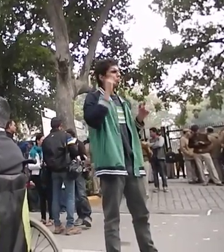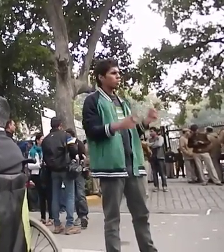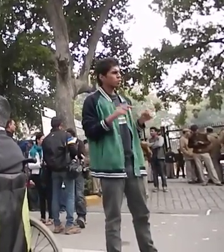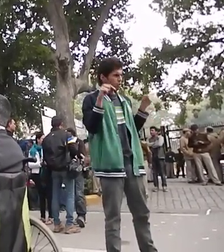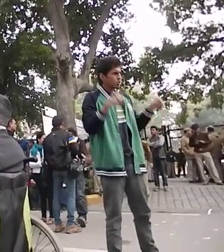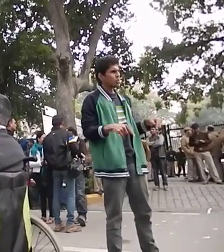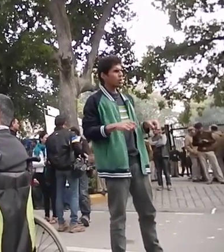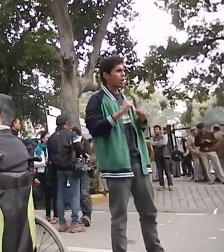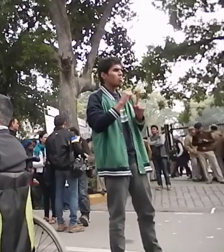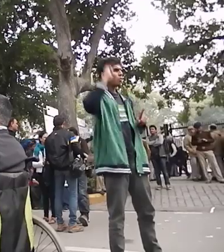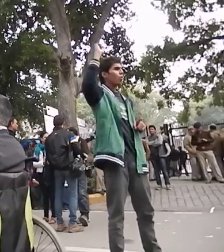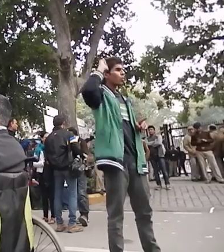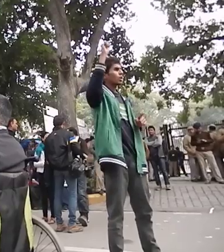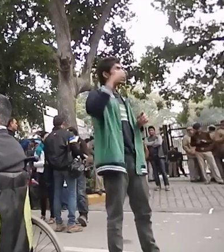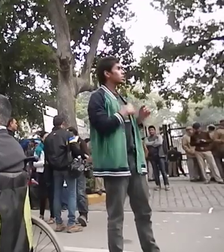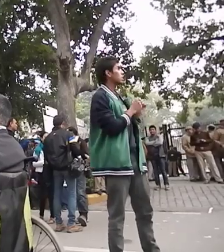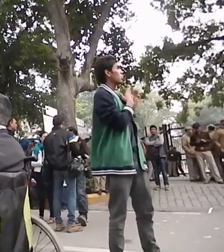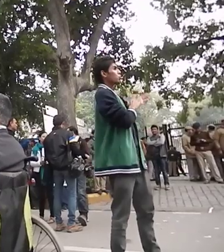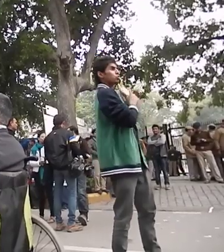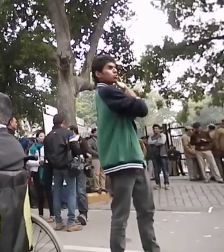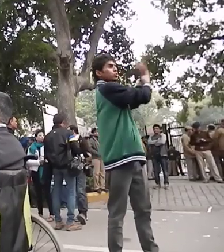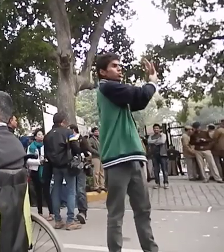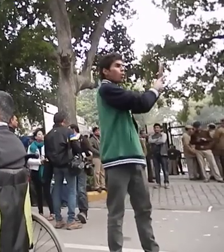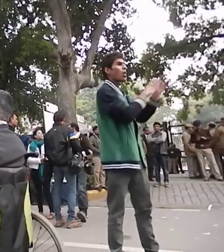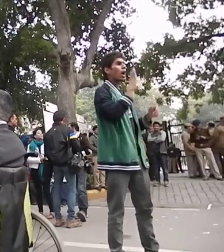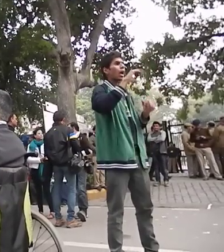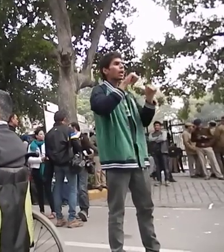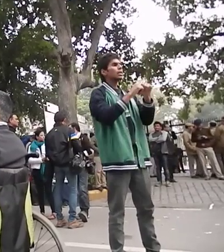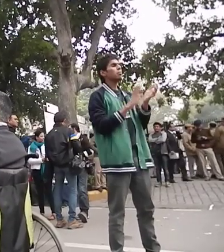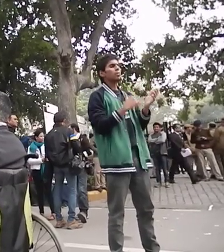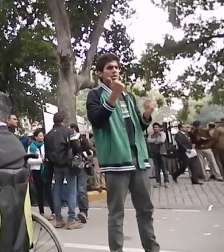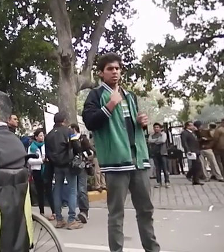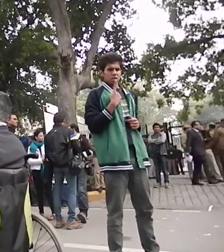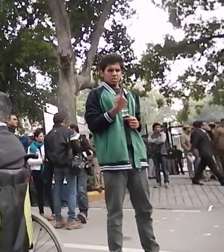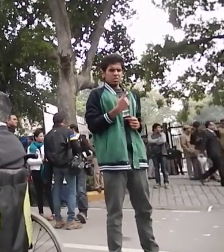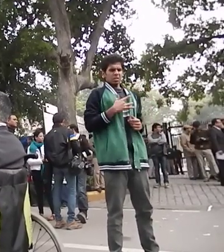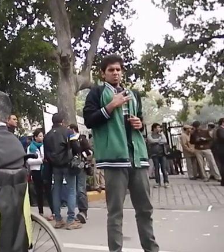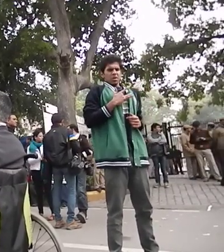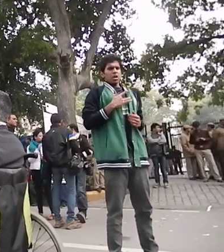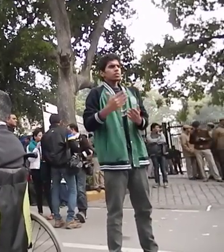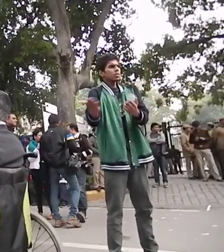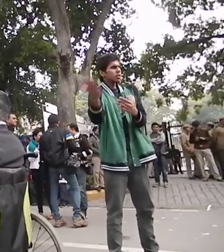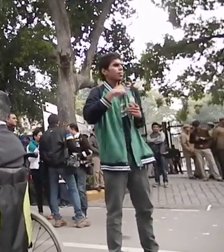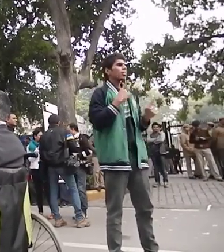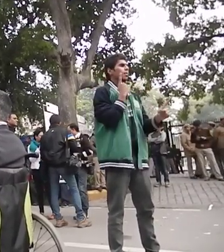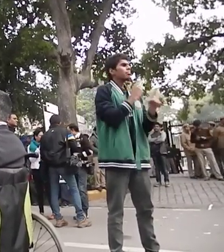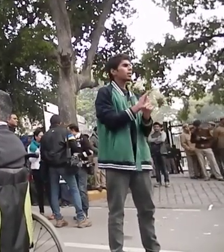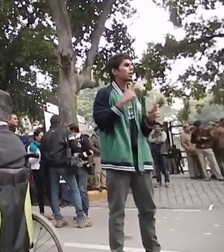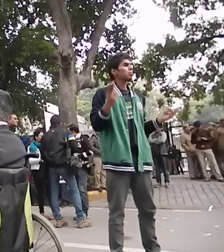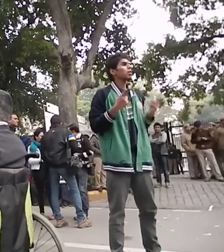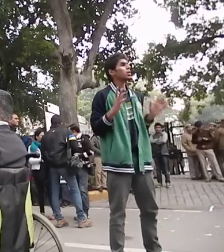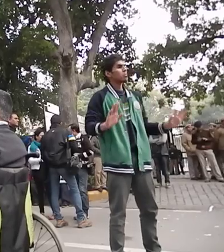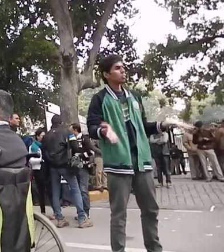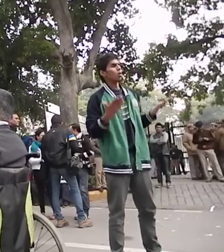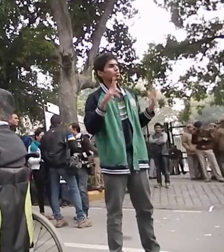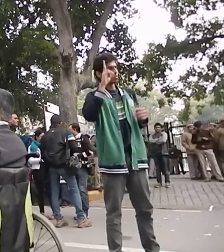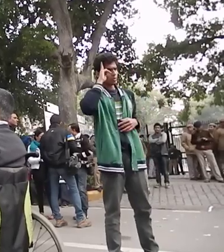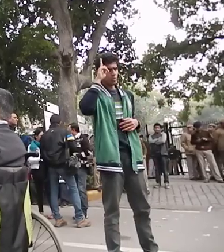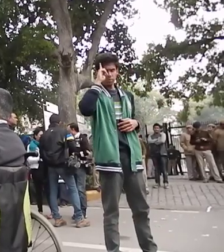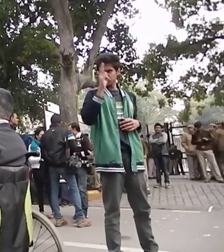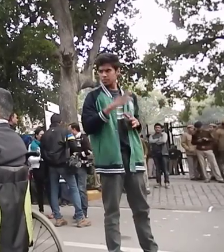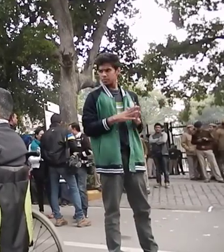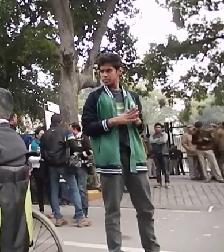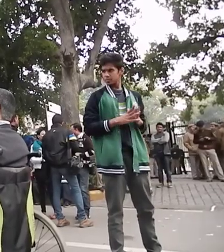attention. We'll be able to gain the attention of the Honorable Prime Minister, we'll be able to get the attention of the Honorable Minister person, and we sincerely